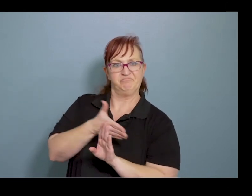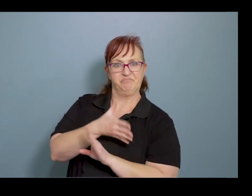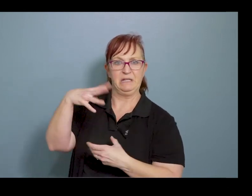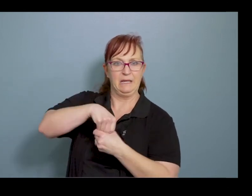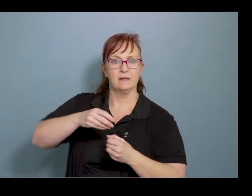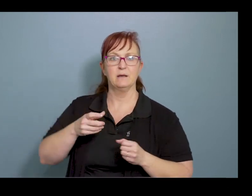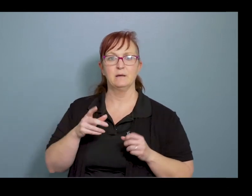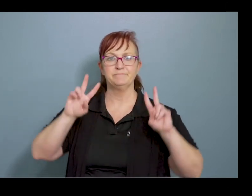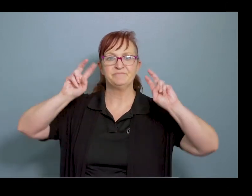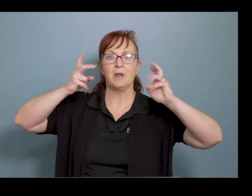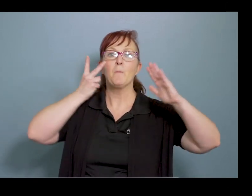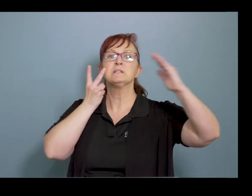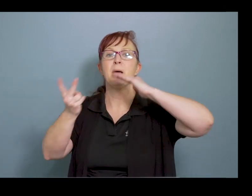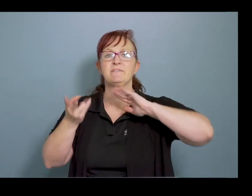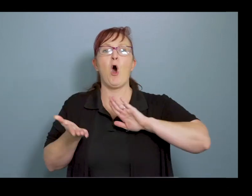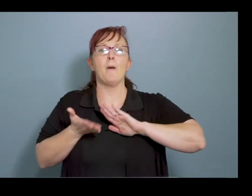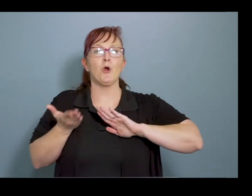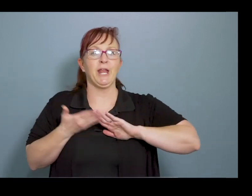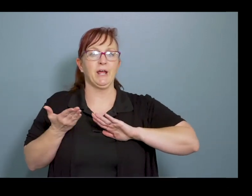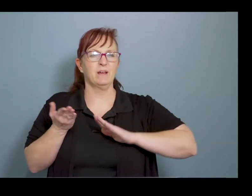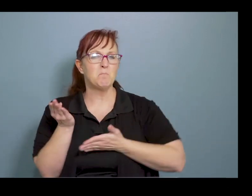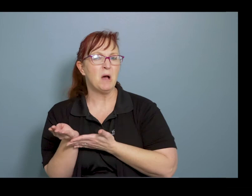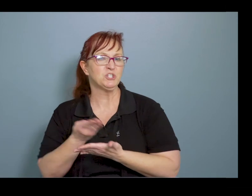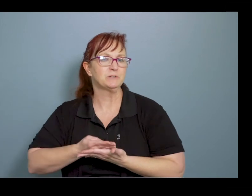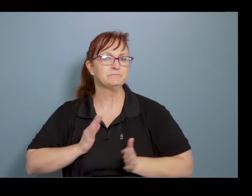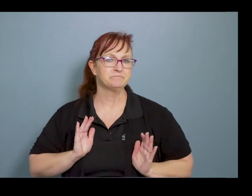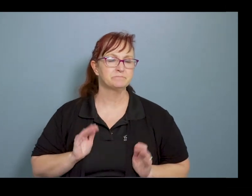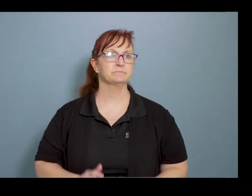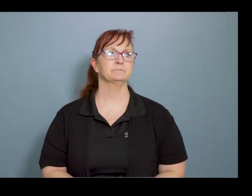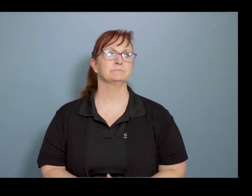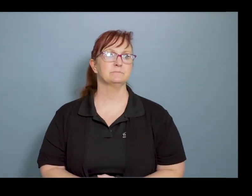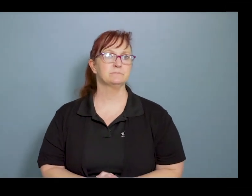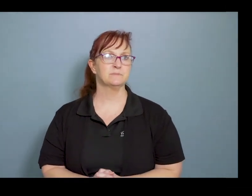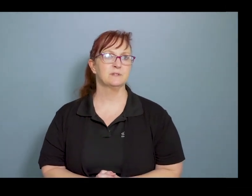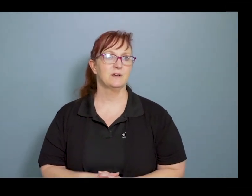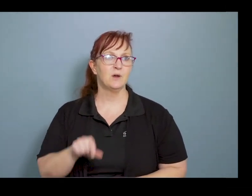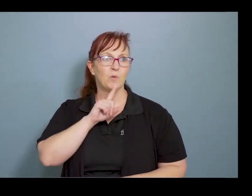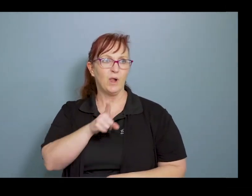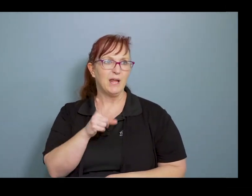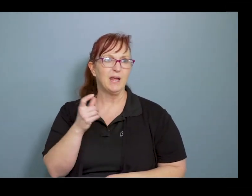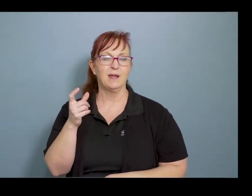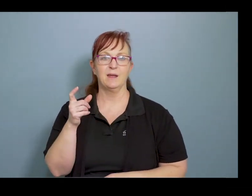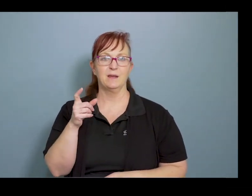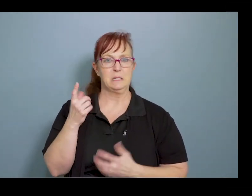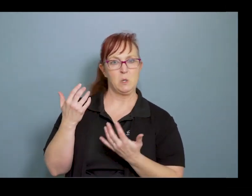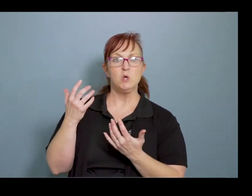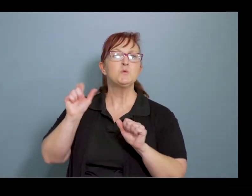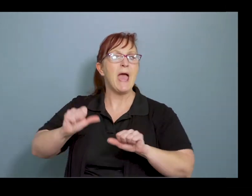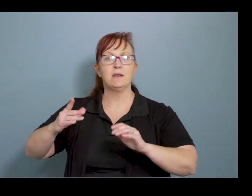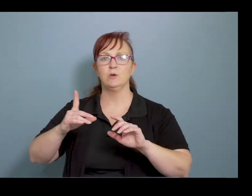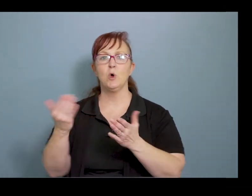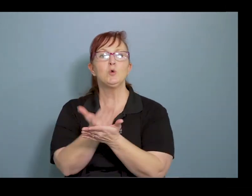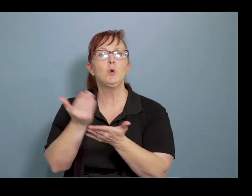respective operating budgets. But really, as those supplies are depleted and new orders are placed, that the new orders can be